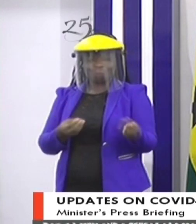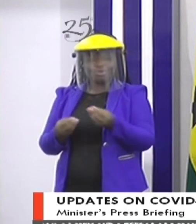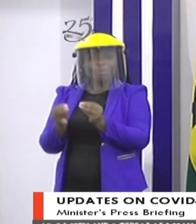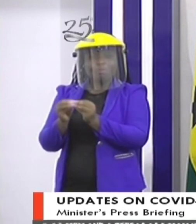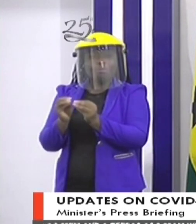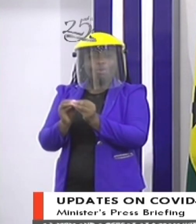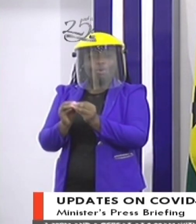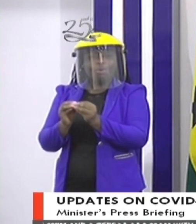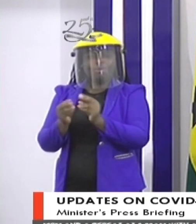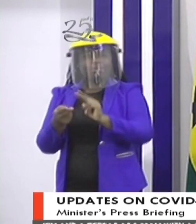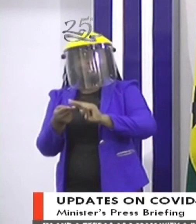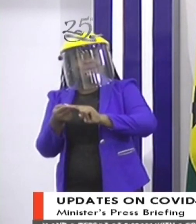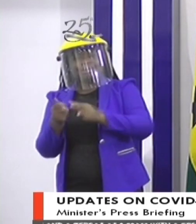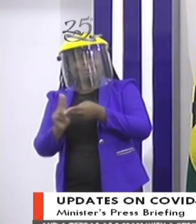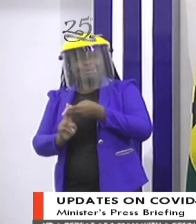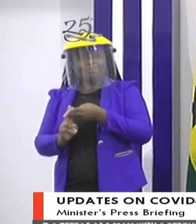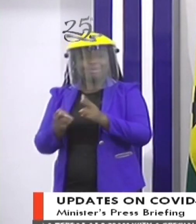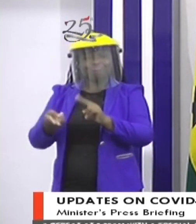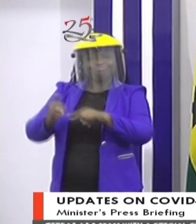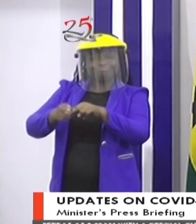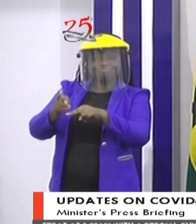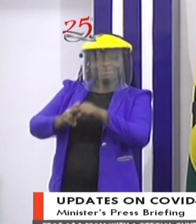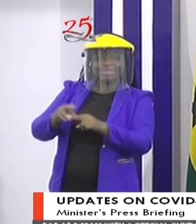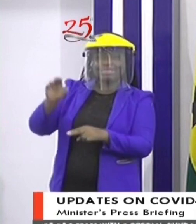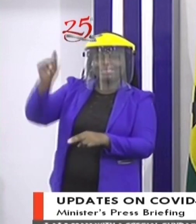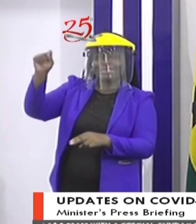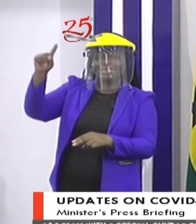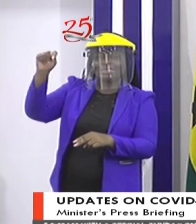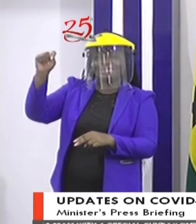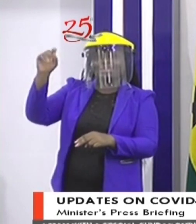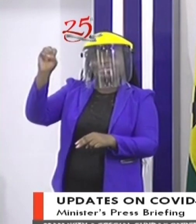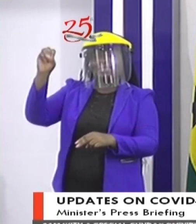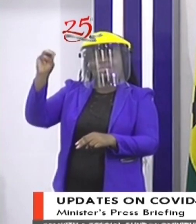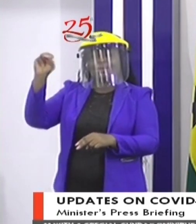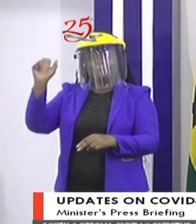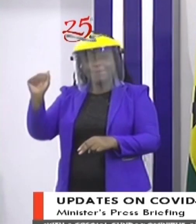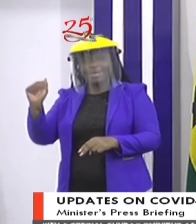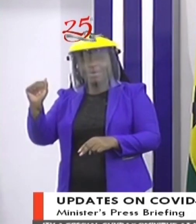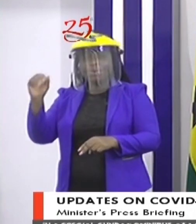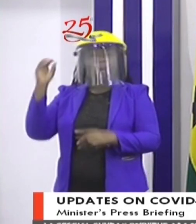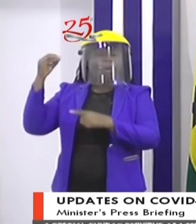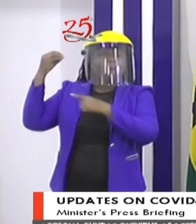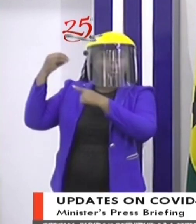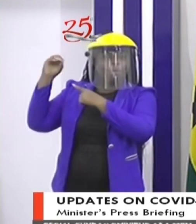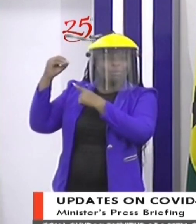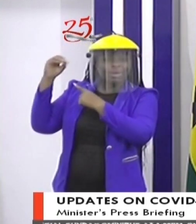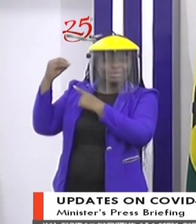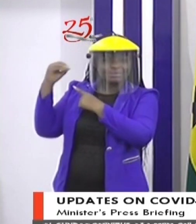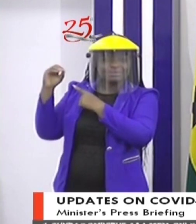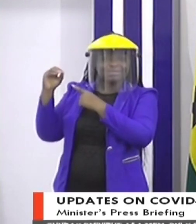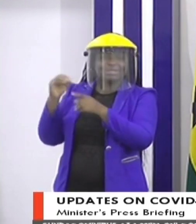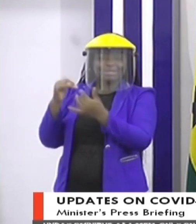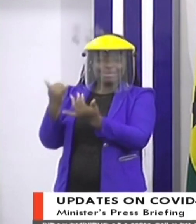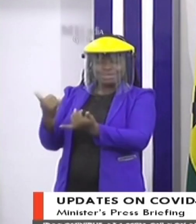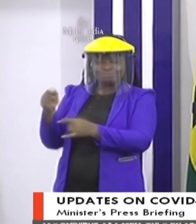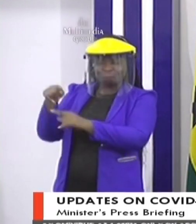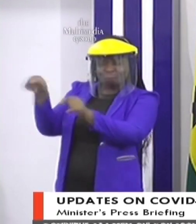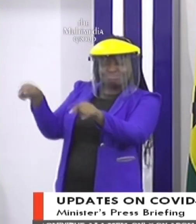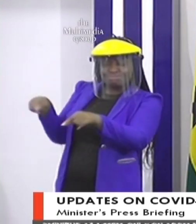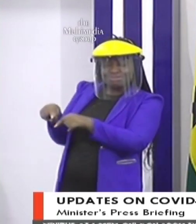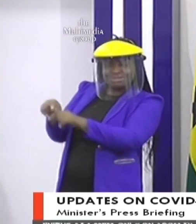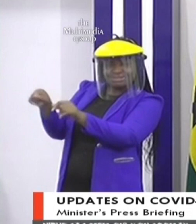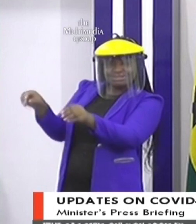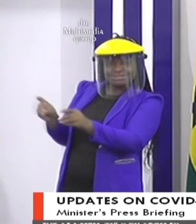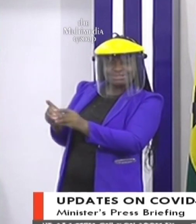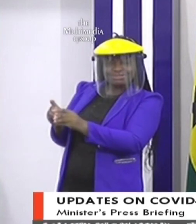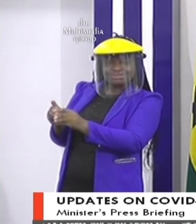being Tema, Lower Menya Krobo, and Obuasi, these were clusters that produced quite a number of